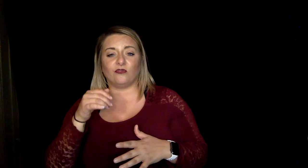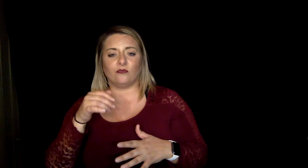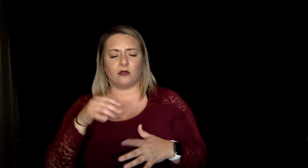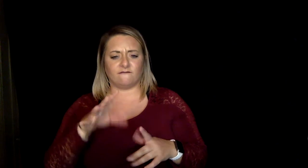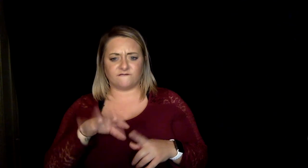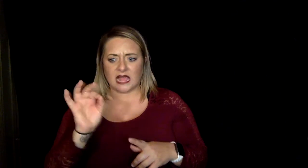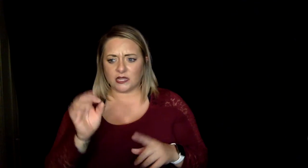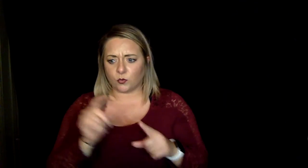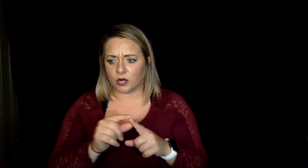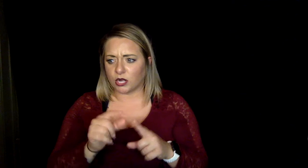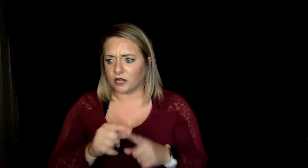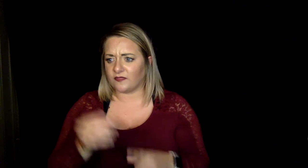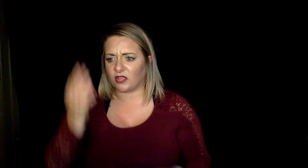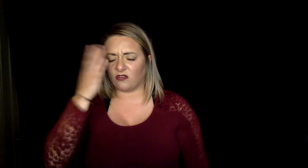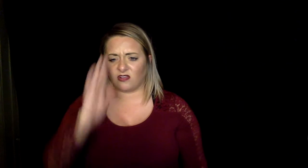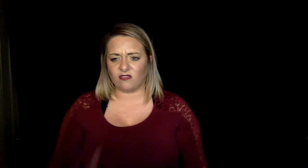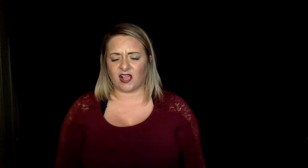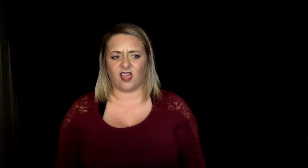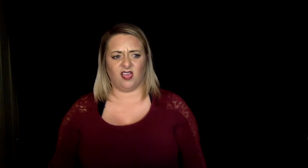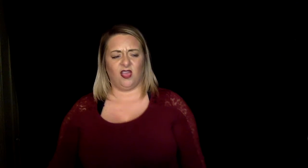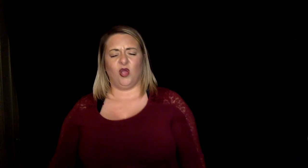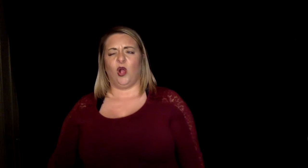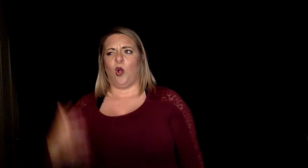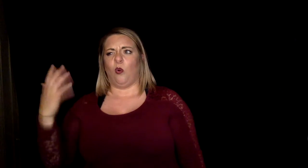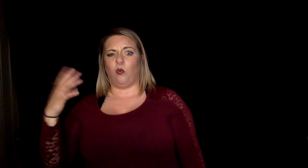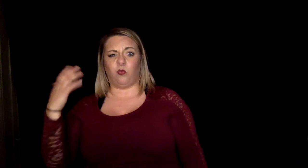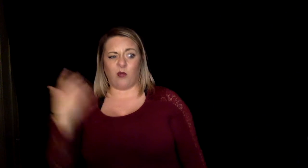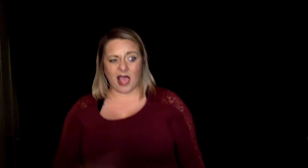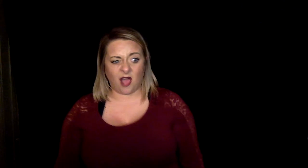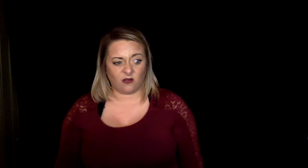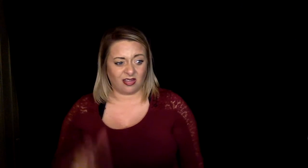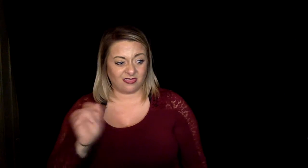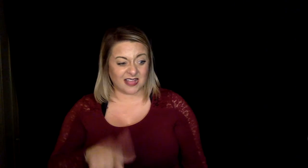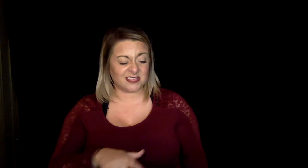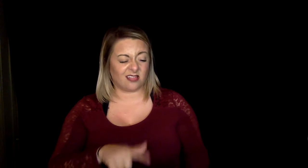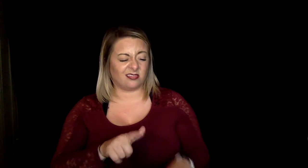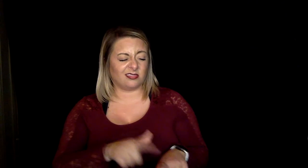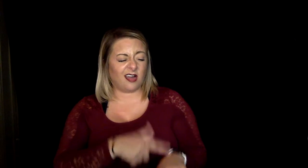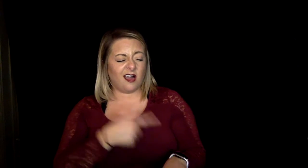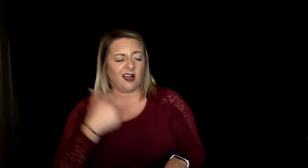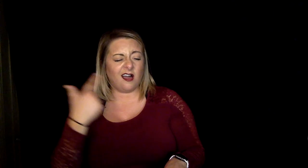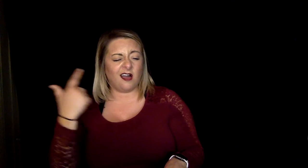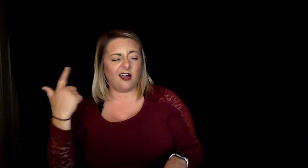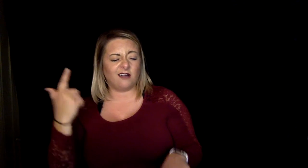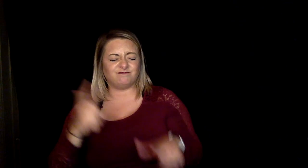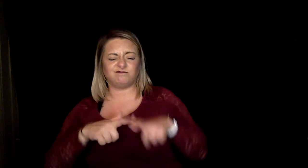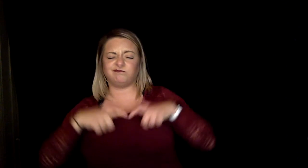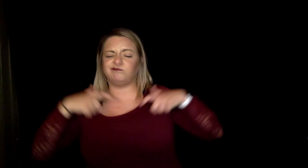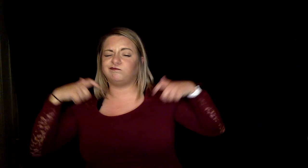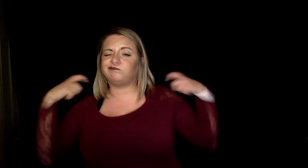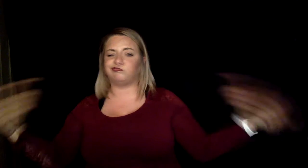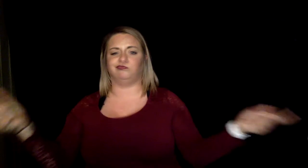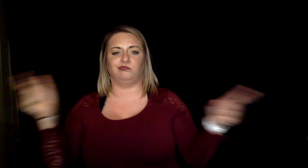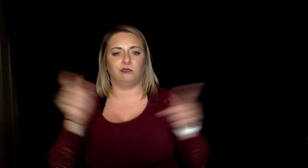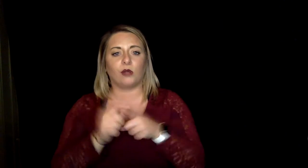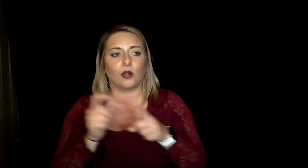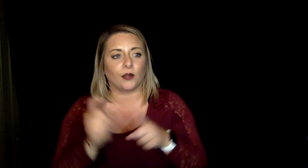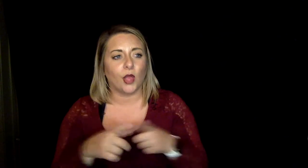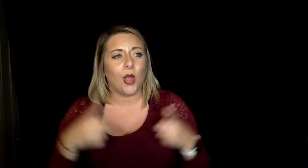you find a word that you don't know, like, wow, that's a long word.